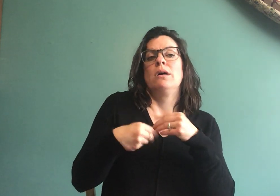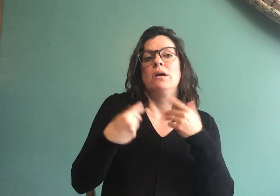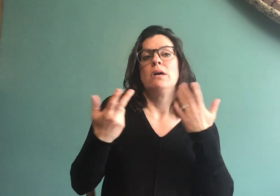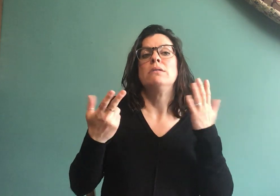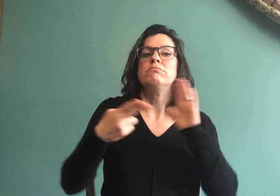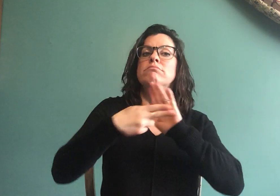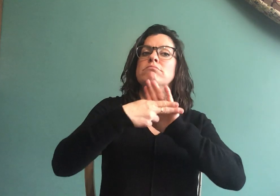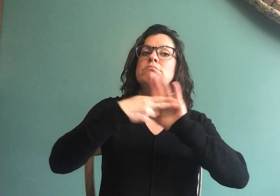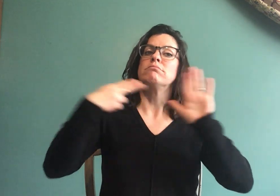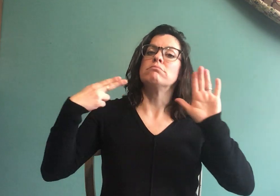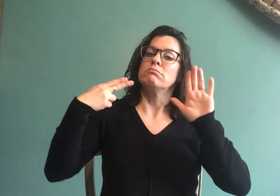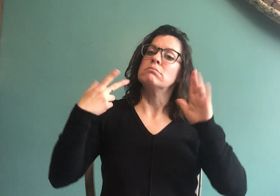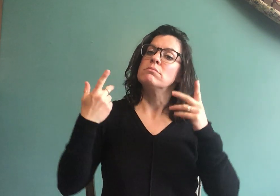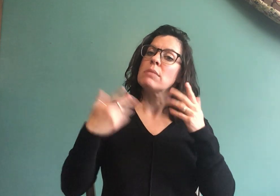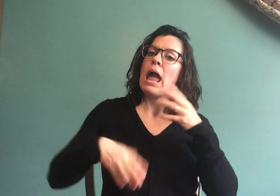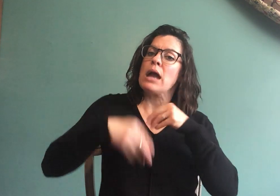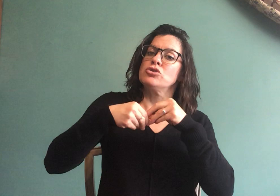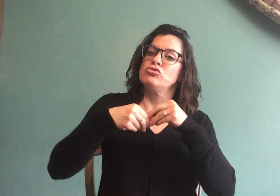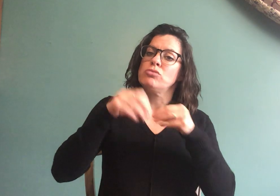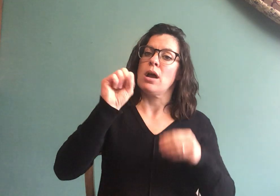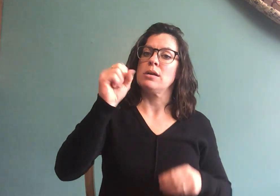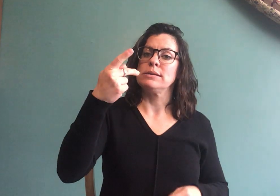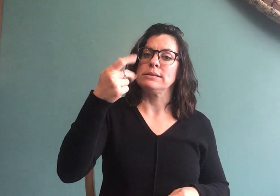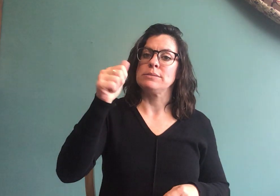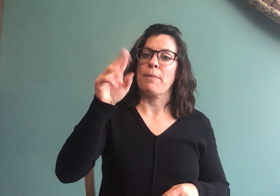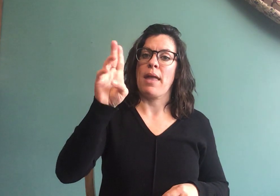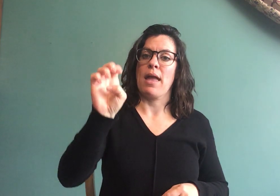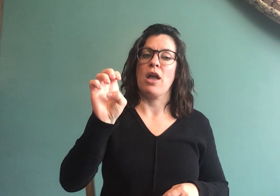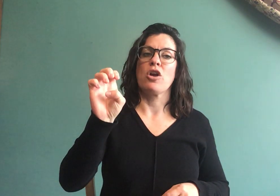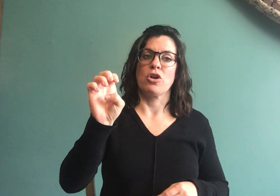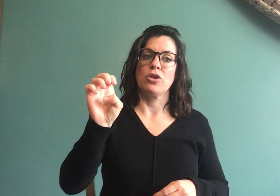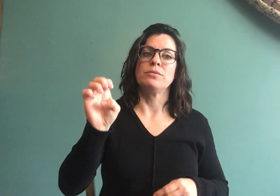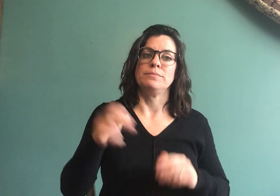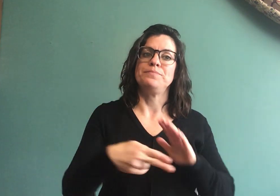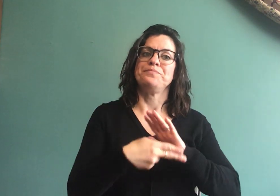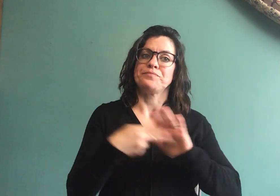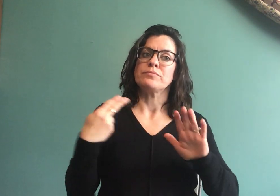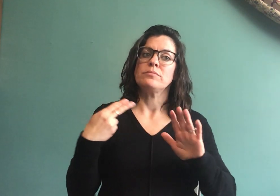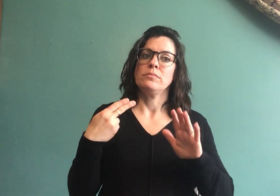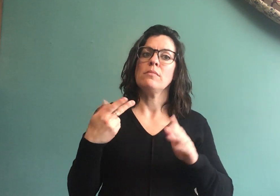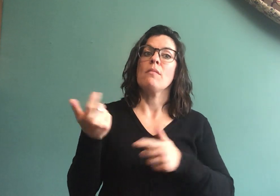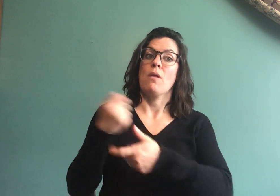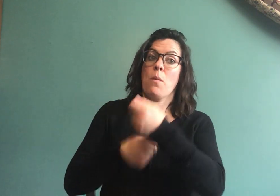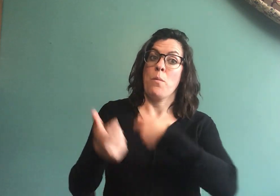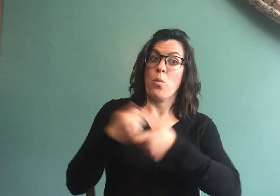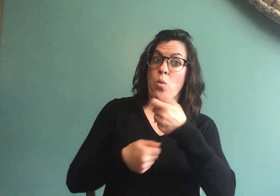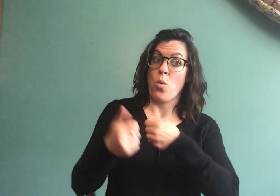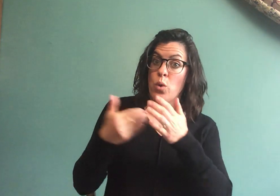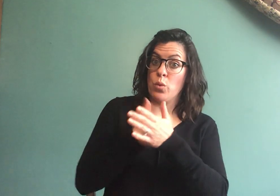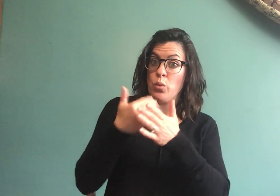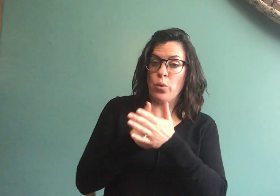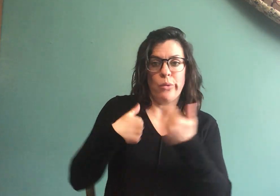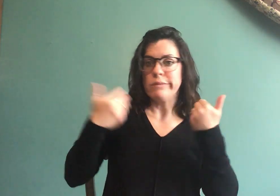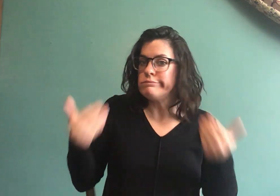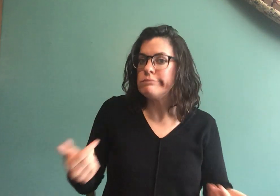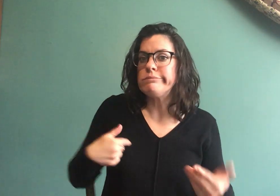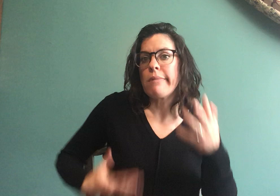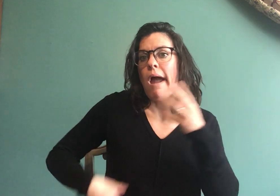I had to pull a new wire, okay, first of all, I have a spare that I could